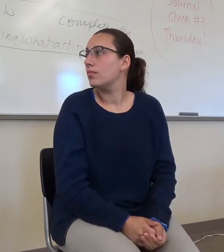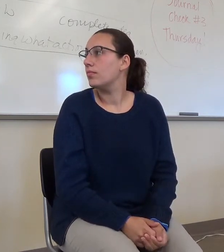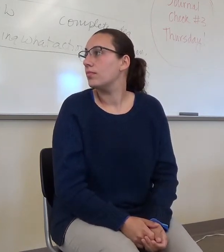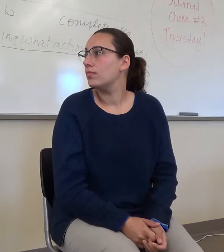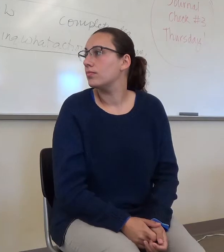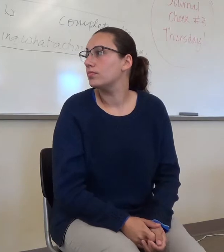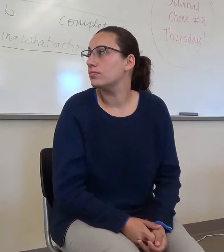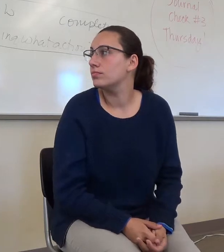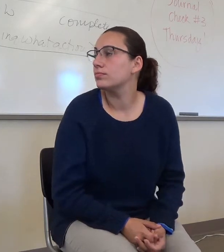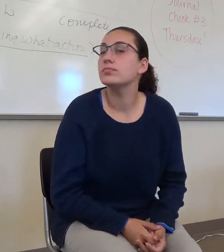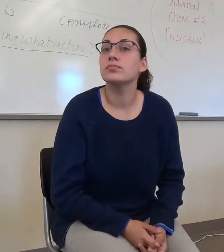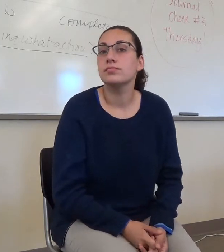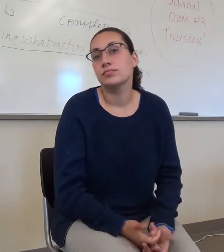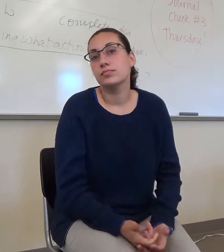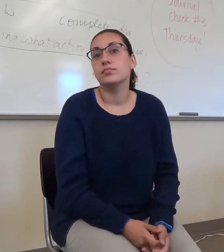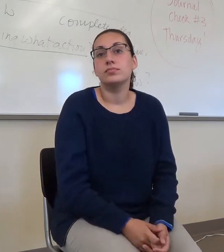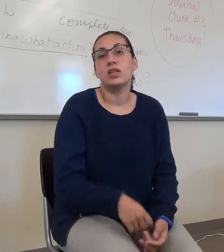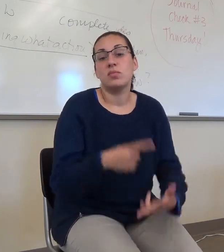Okay, that helps. It can be three things.